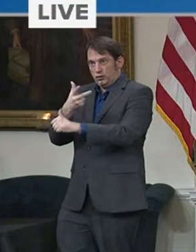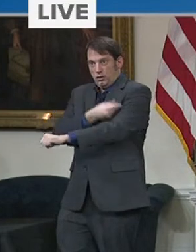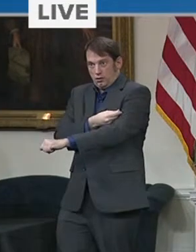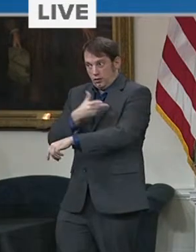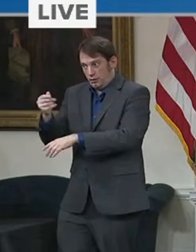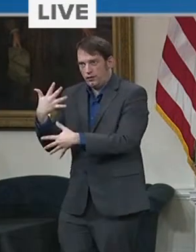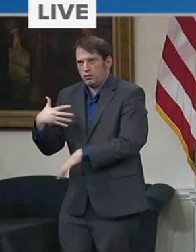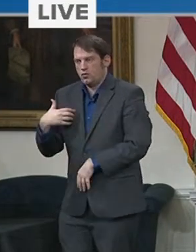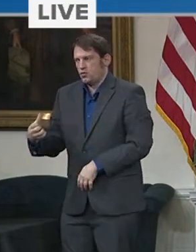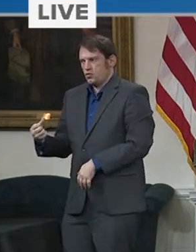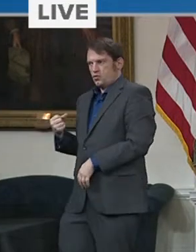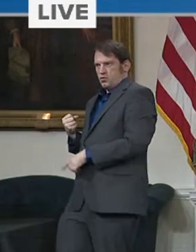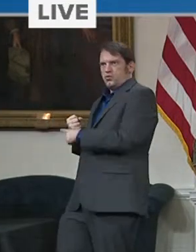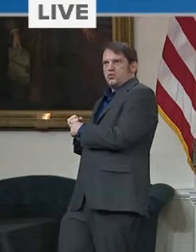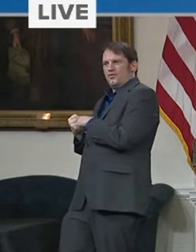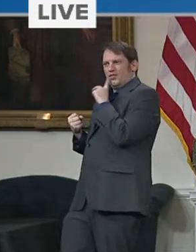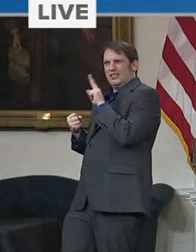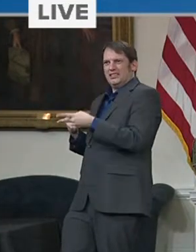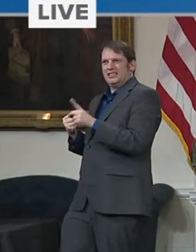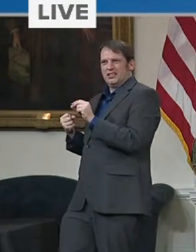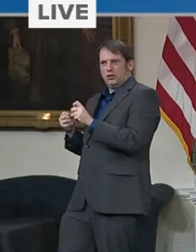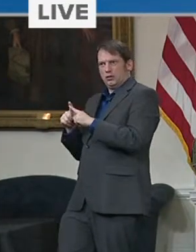Through the federal contract,